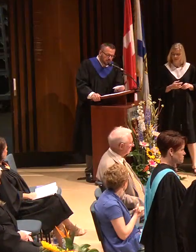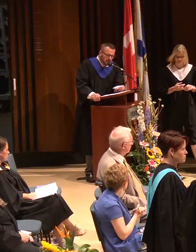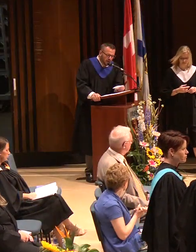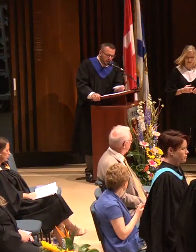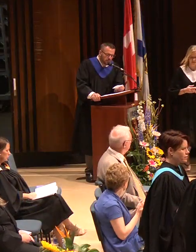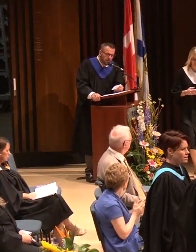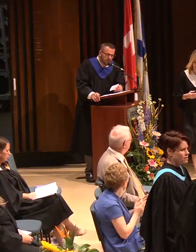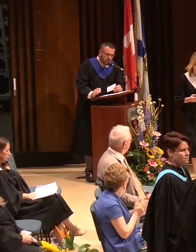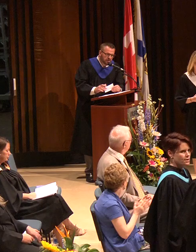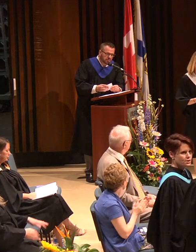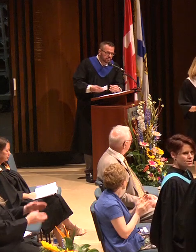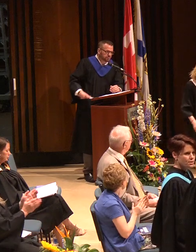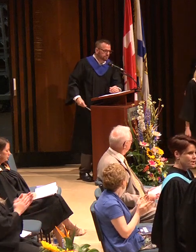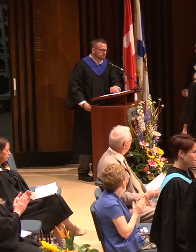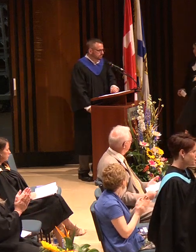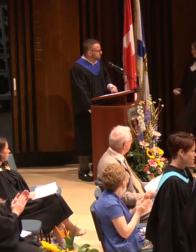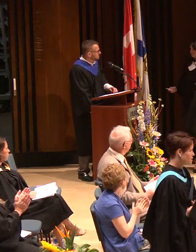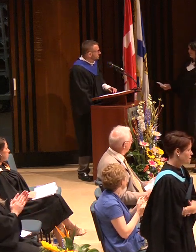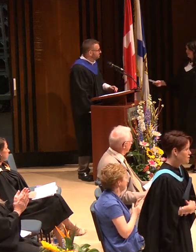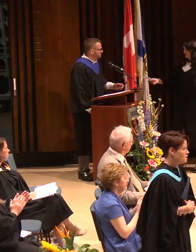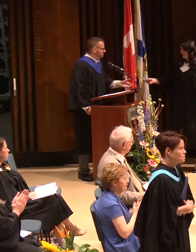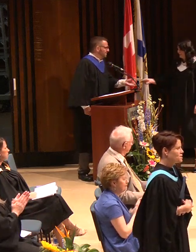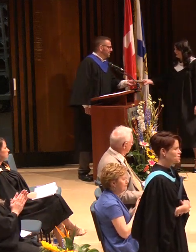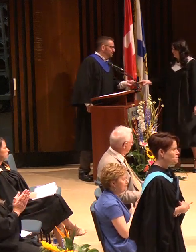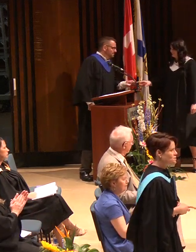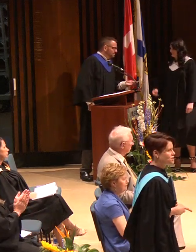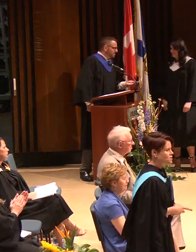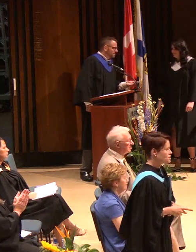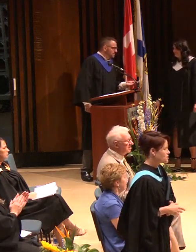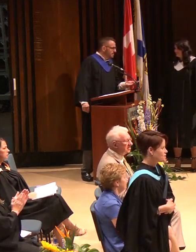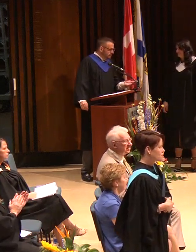Victoria LeBlanc with honors.